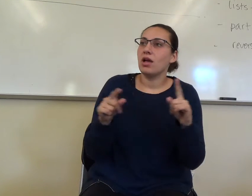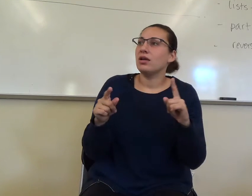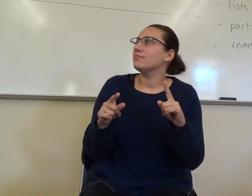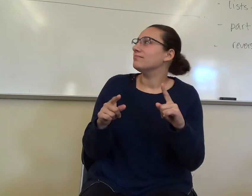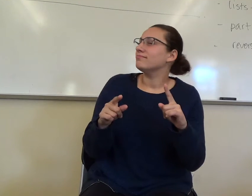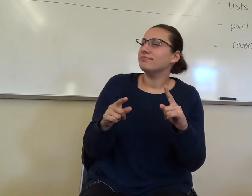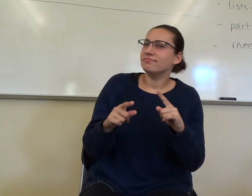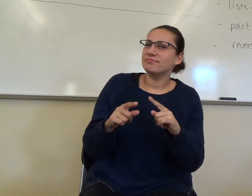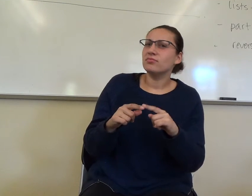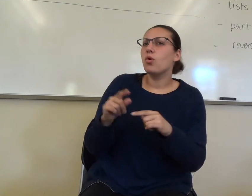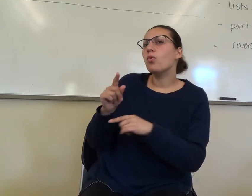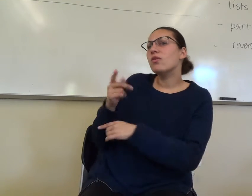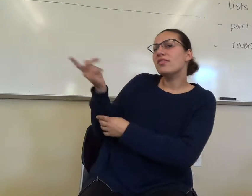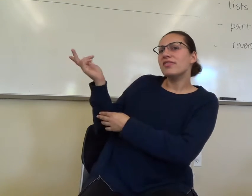What do they have?